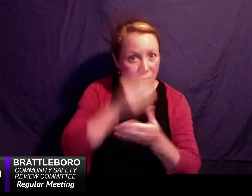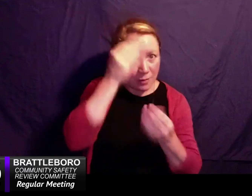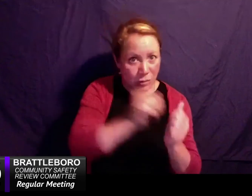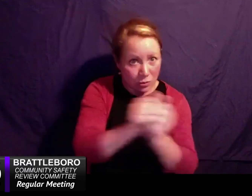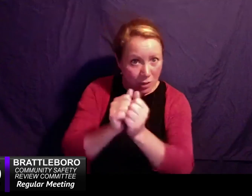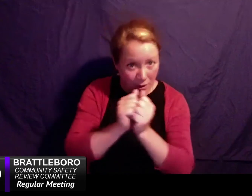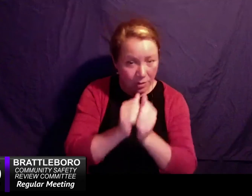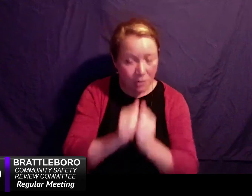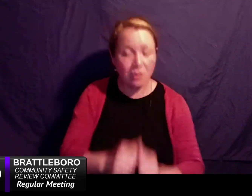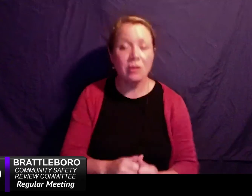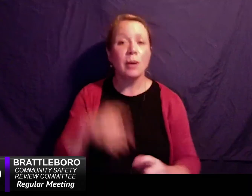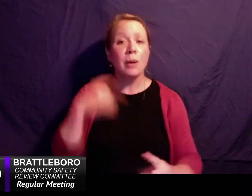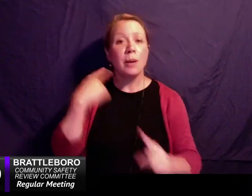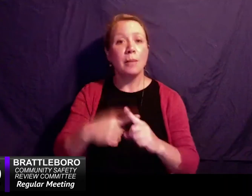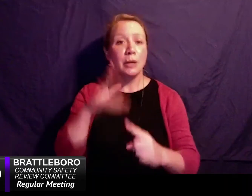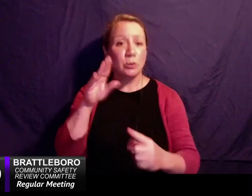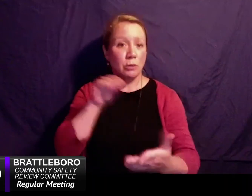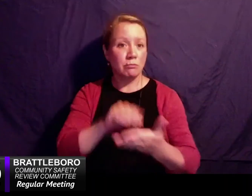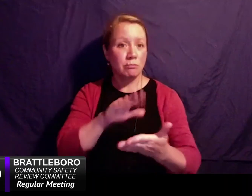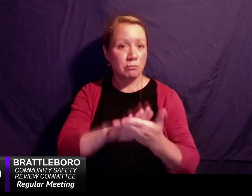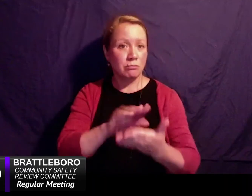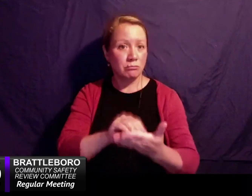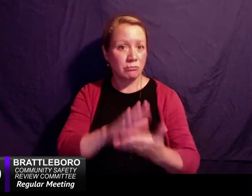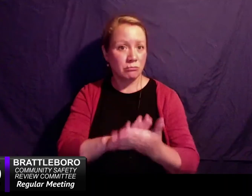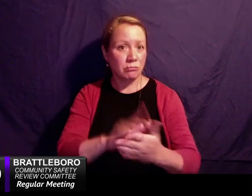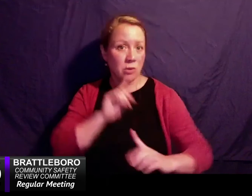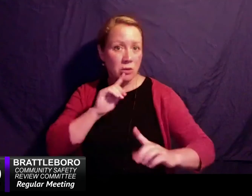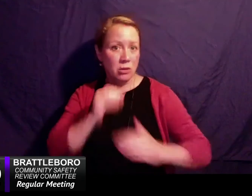And we're going to document the process and make a report.